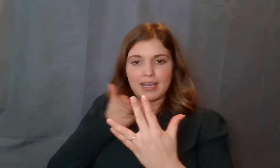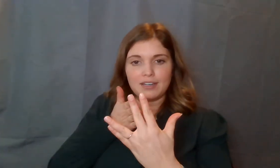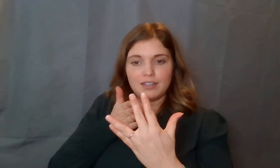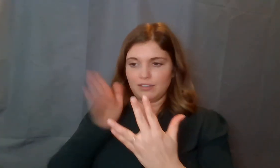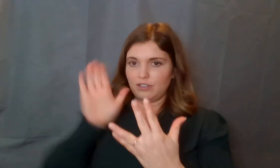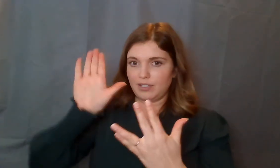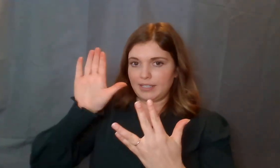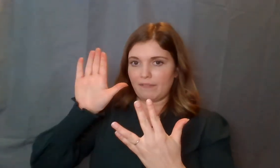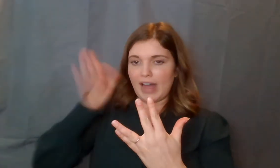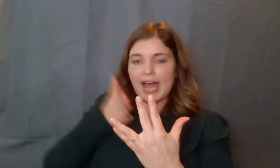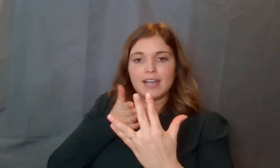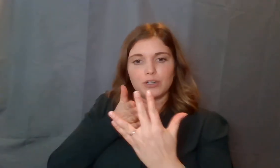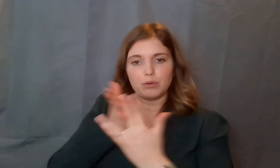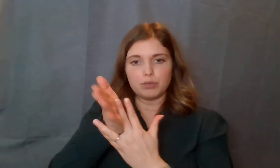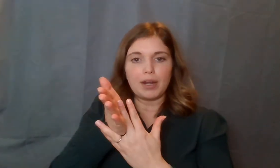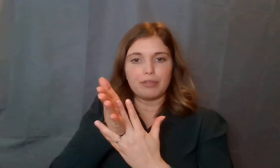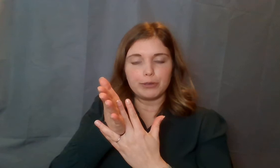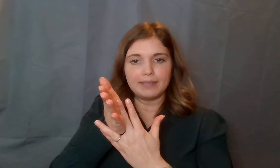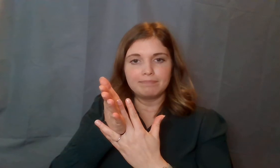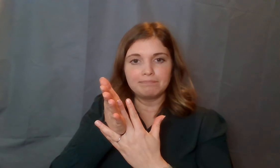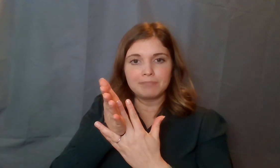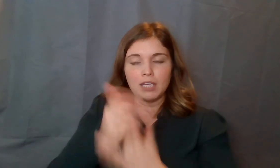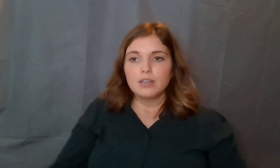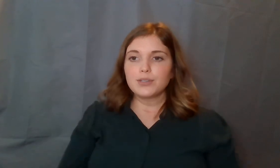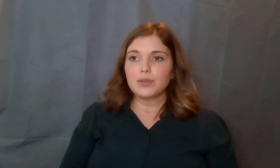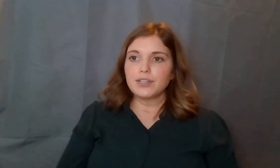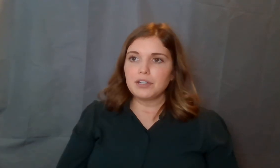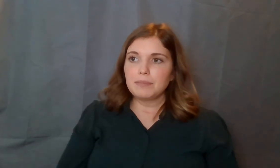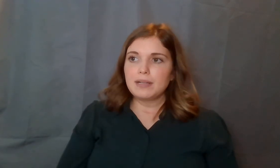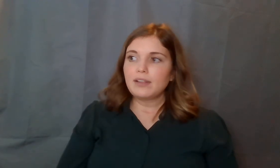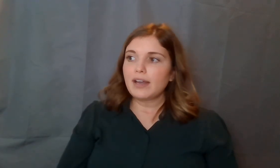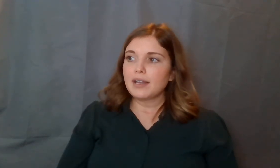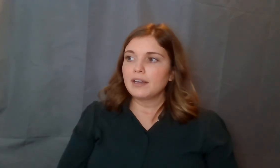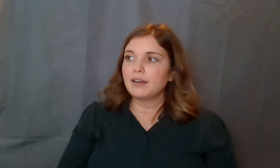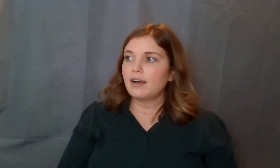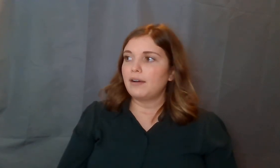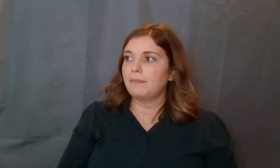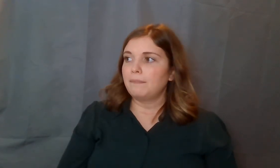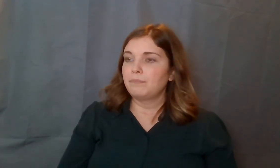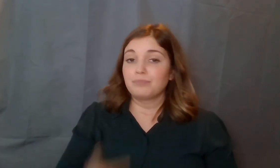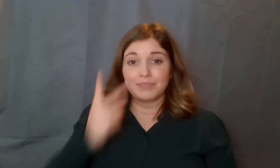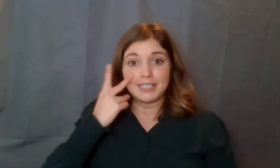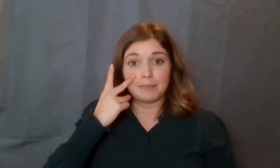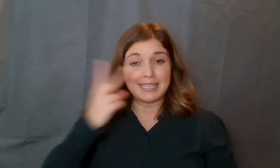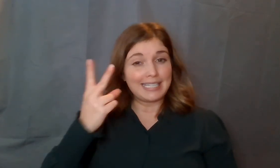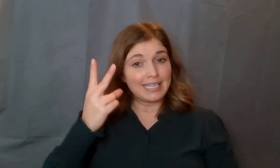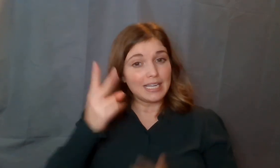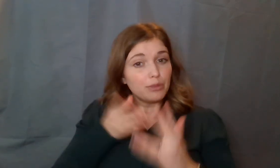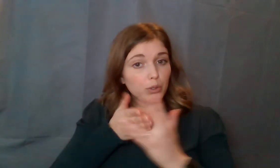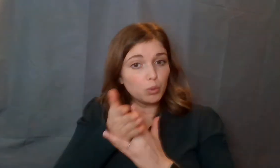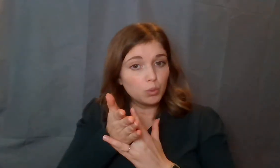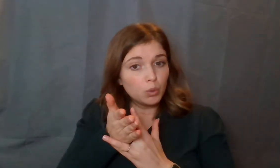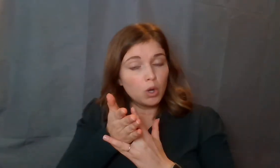hand just is flat and goes right through it. So this could be like something is see-through